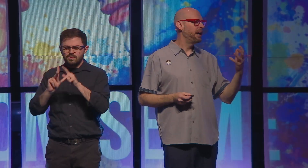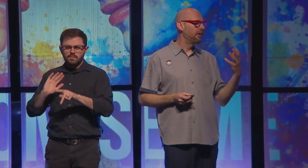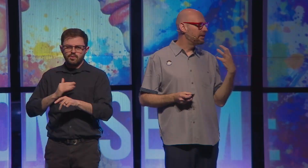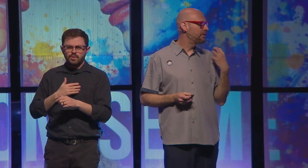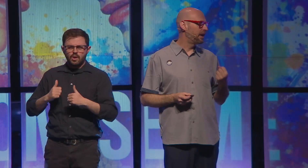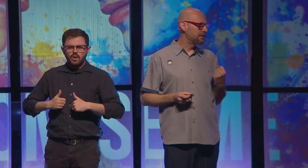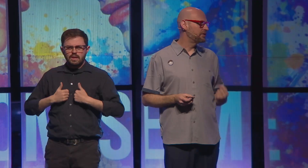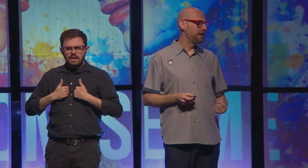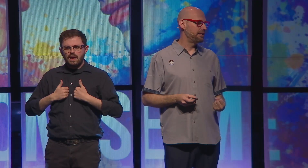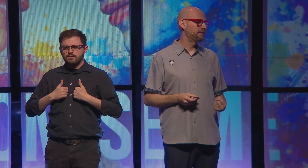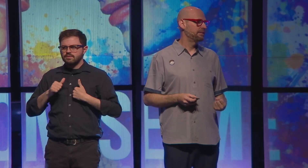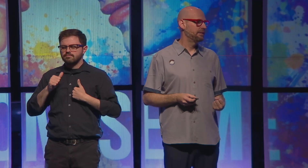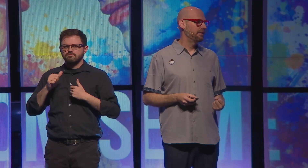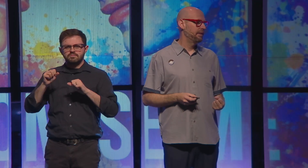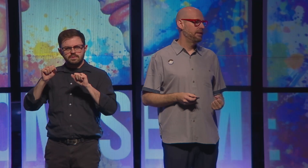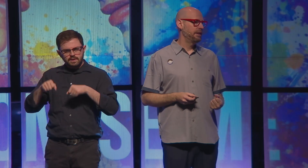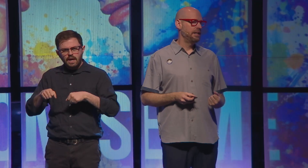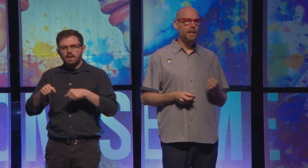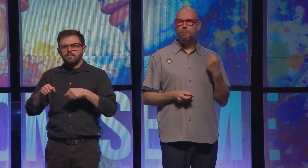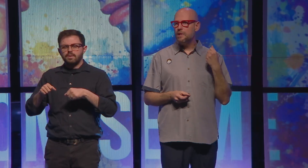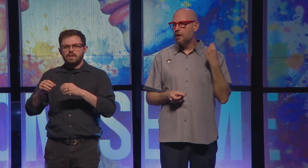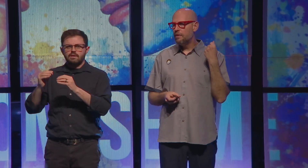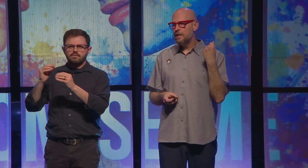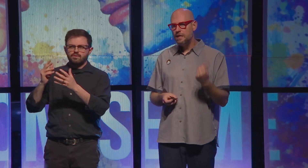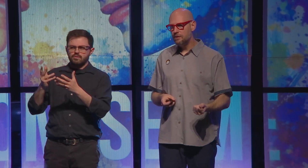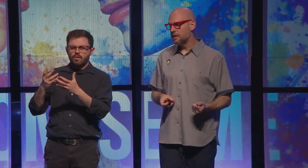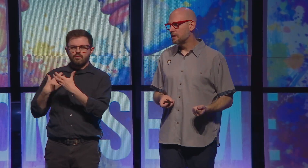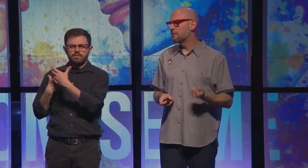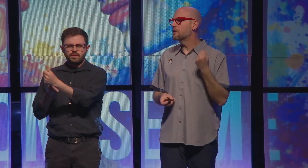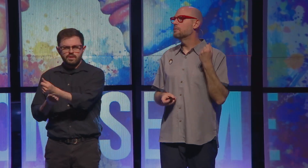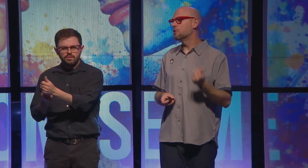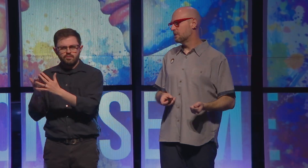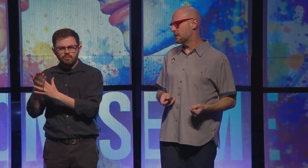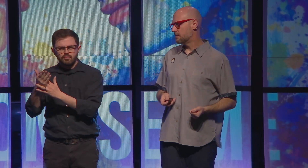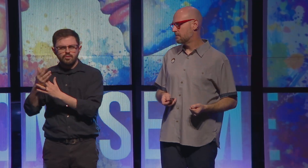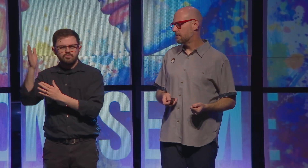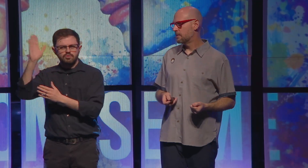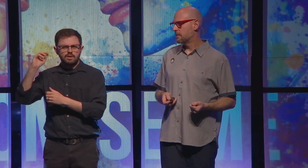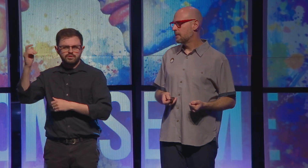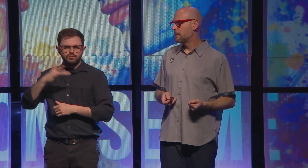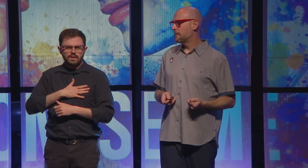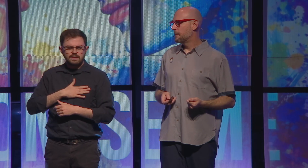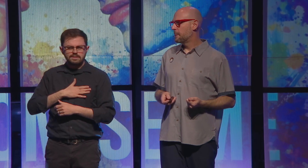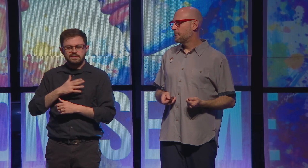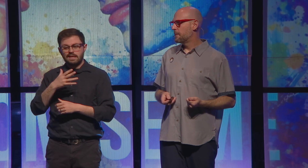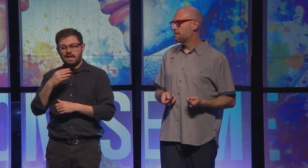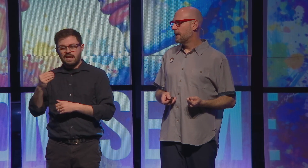the repair of God's grace and not beyond the healing of a community.